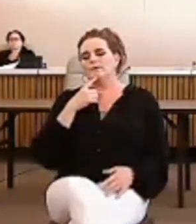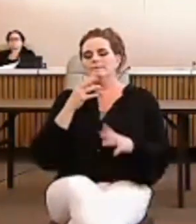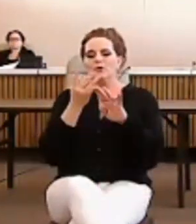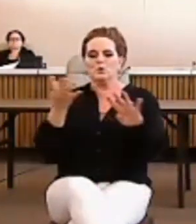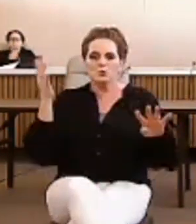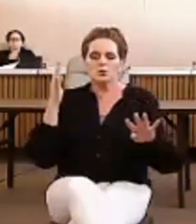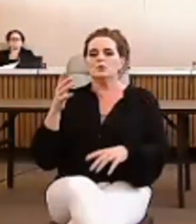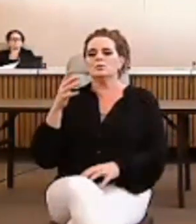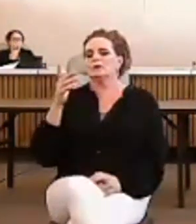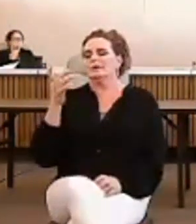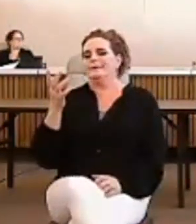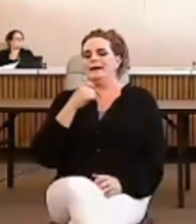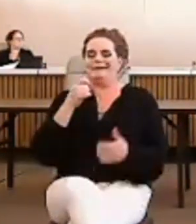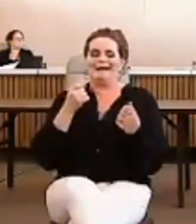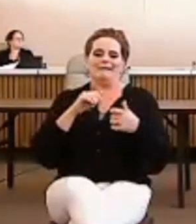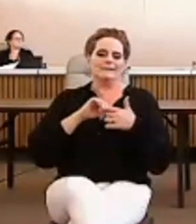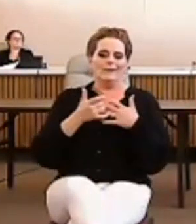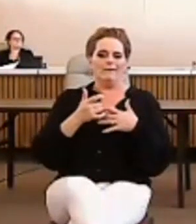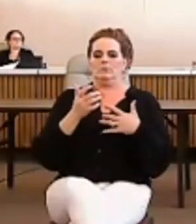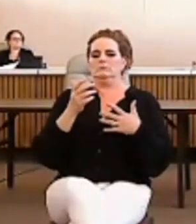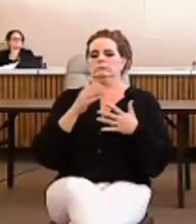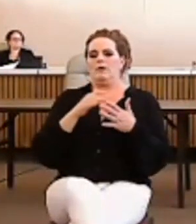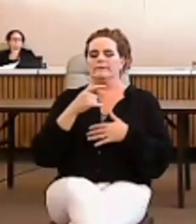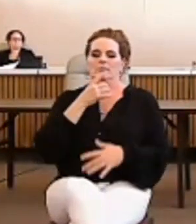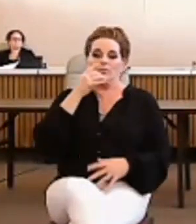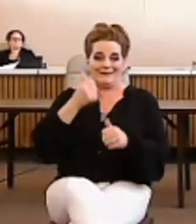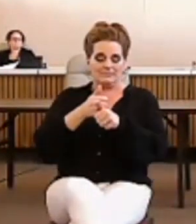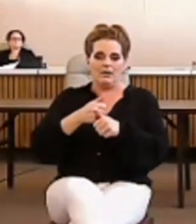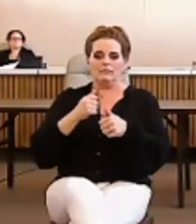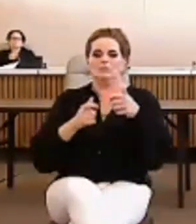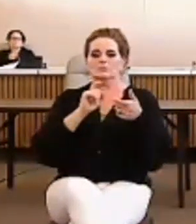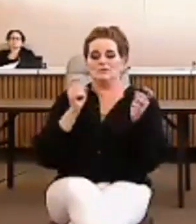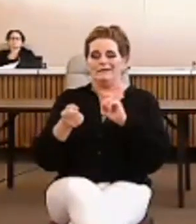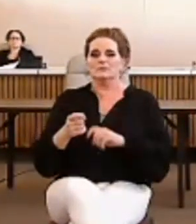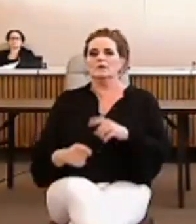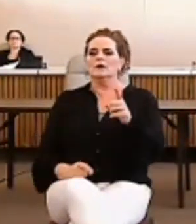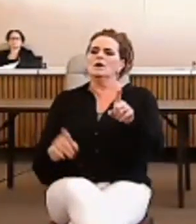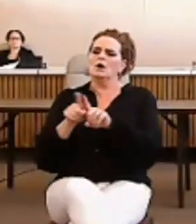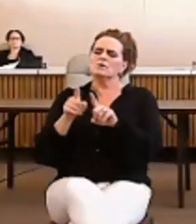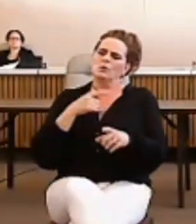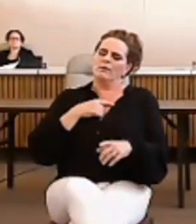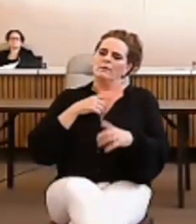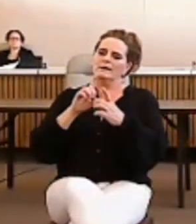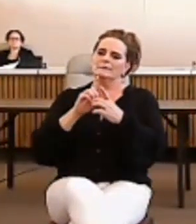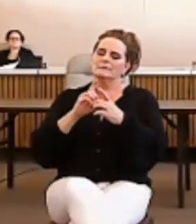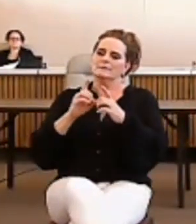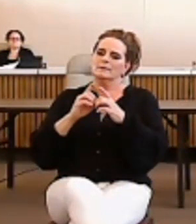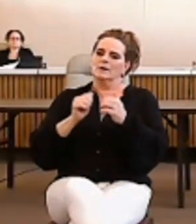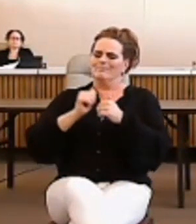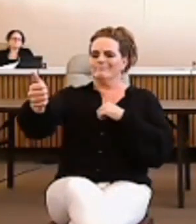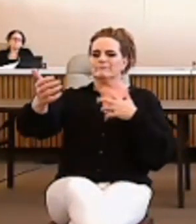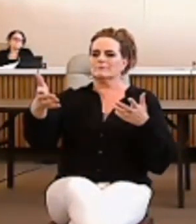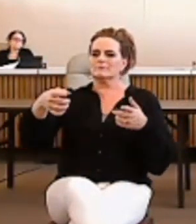lights can operate to make sure that it's, operating efficiently. okay. Also, my question is, what is the distance between